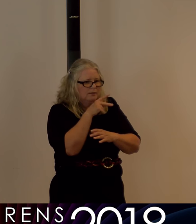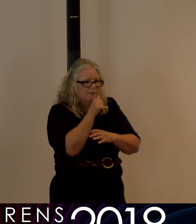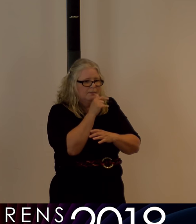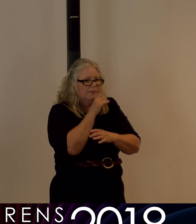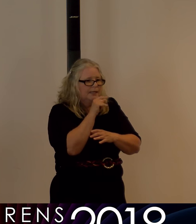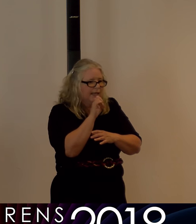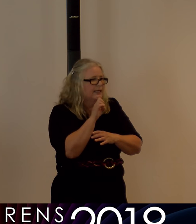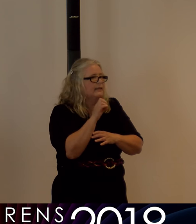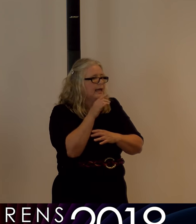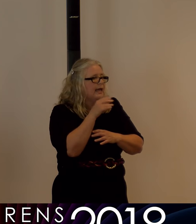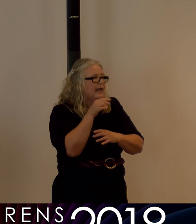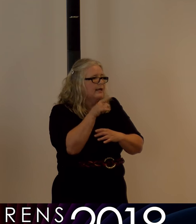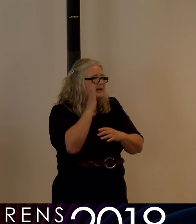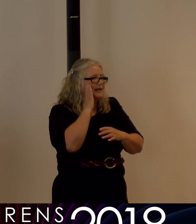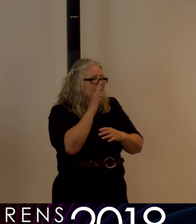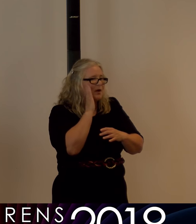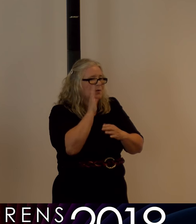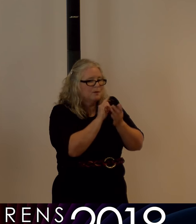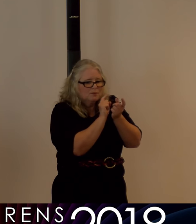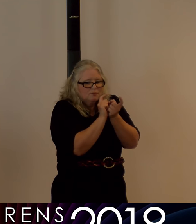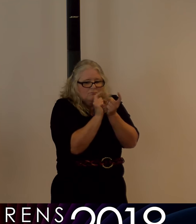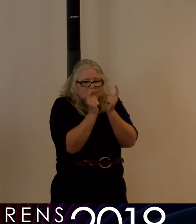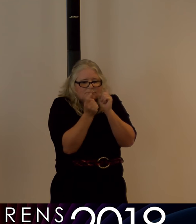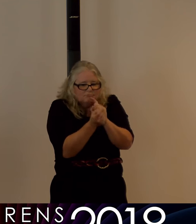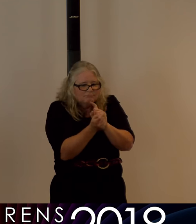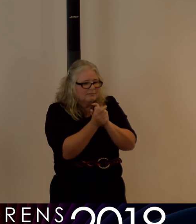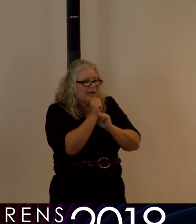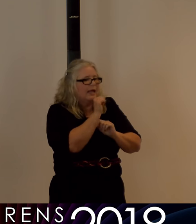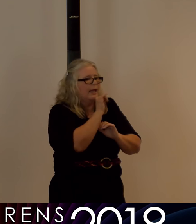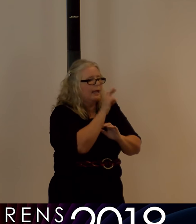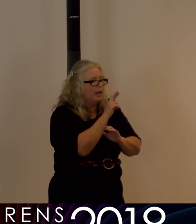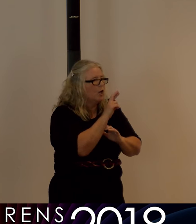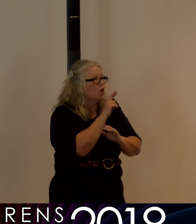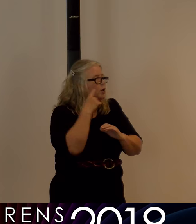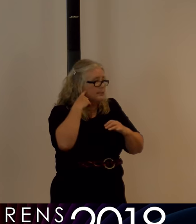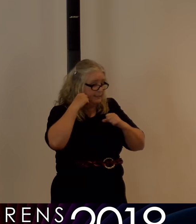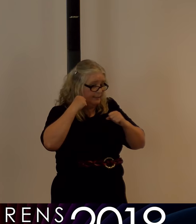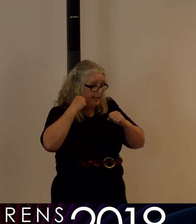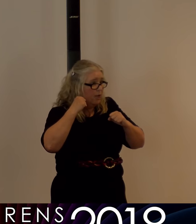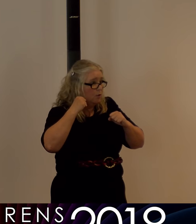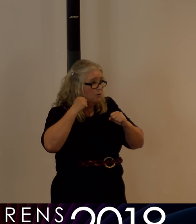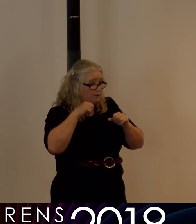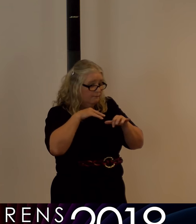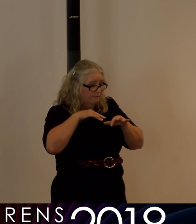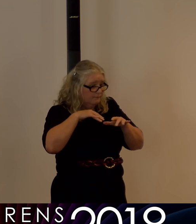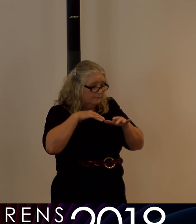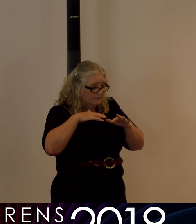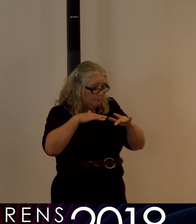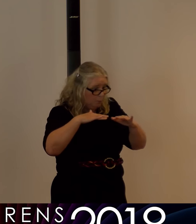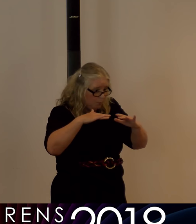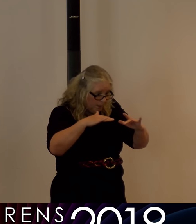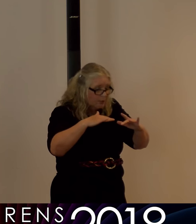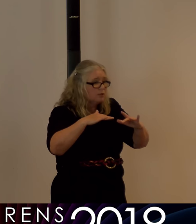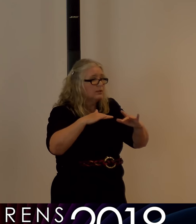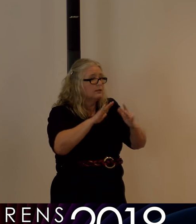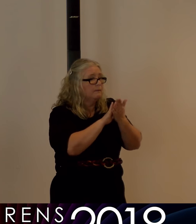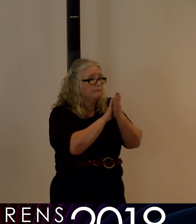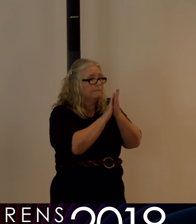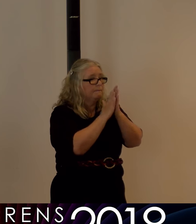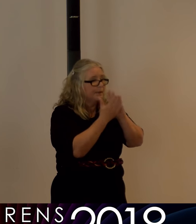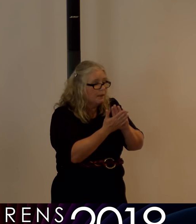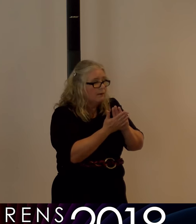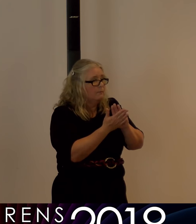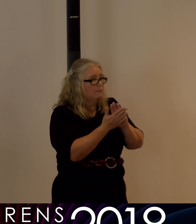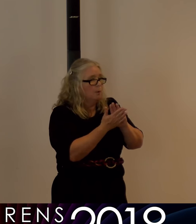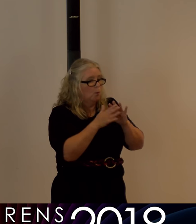that stapes turns the air vibration, or the sound vibration, into a mechanical wave that pushes fluid into